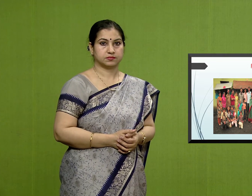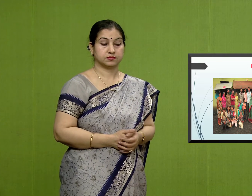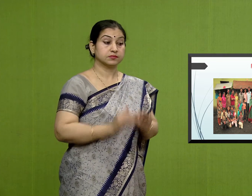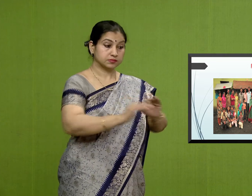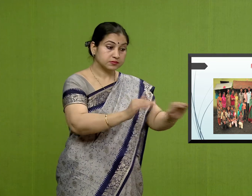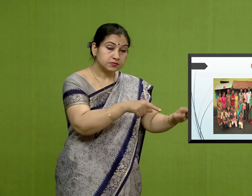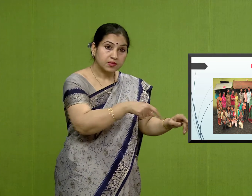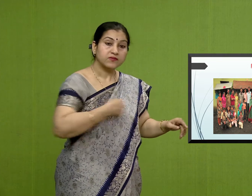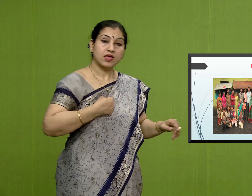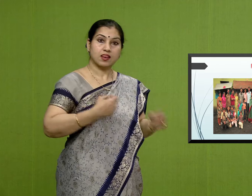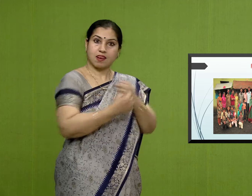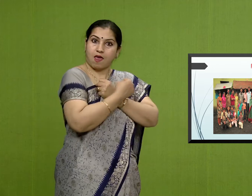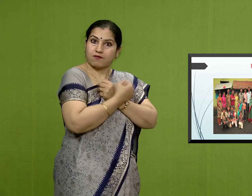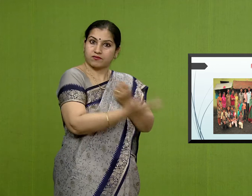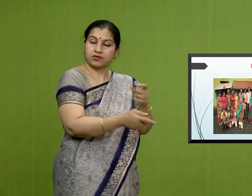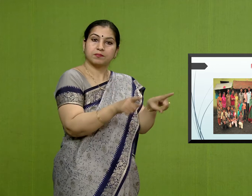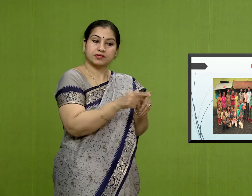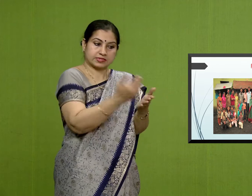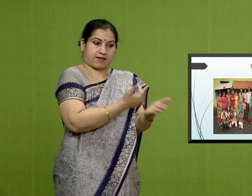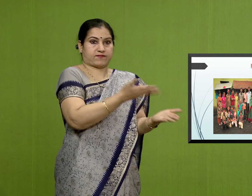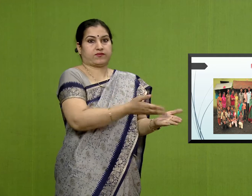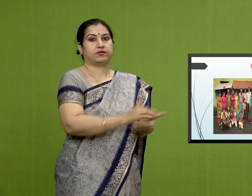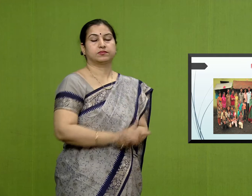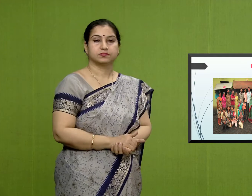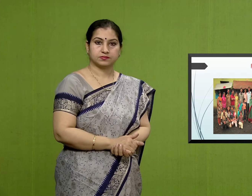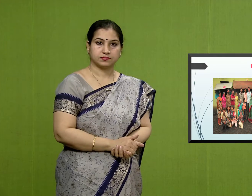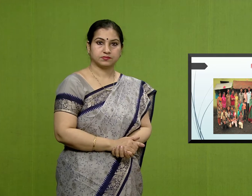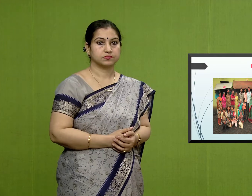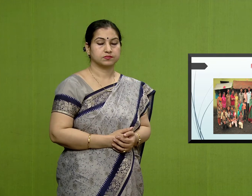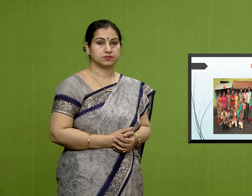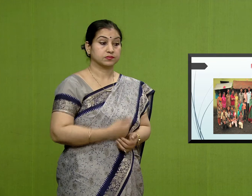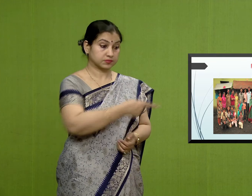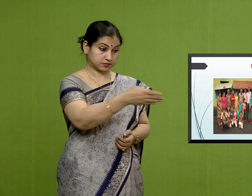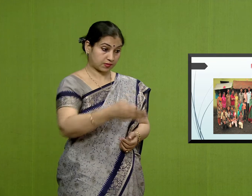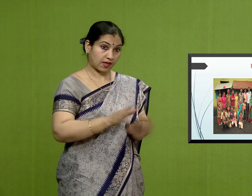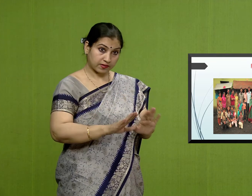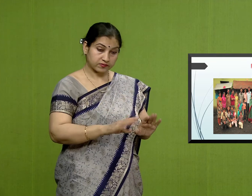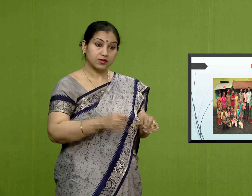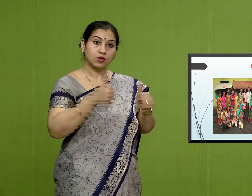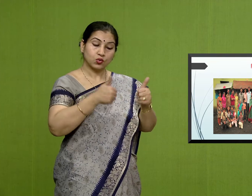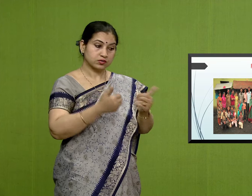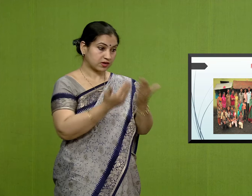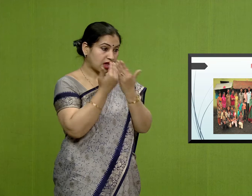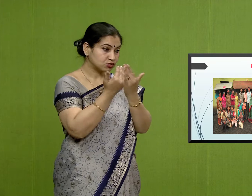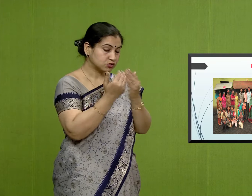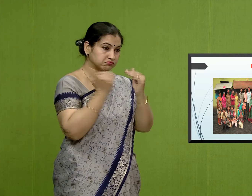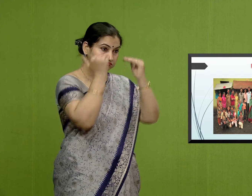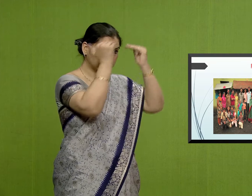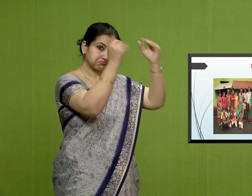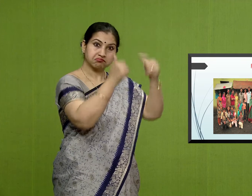Children feel loved and secured. They have good academic performance